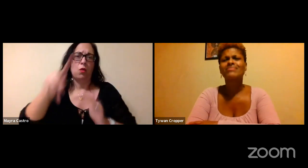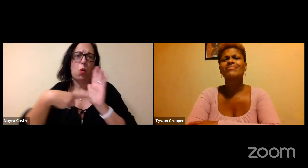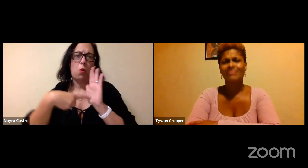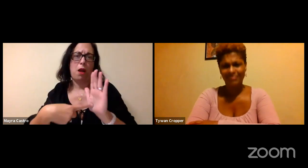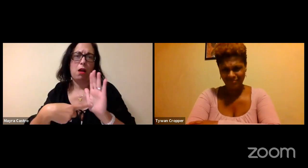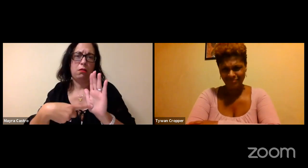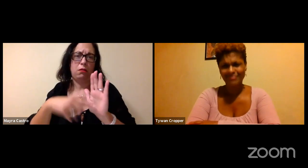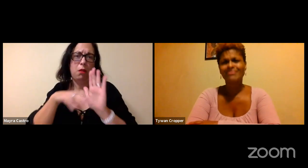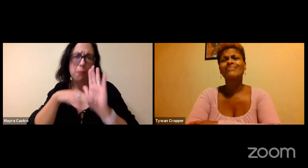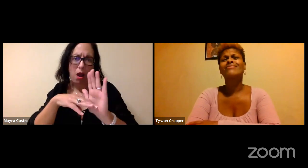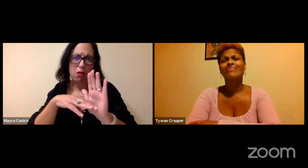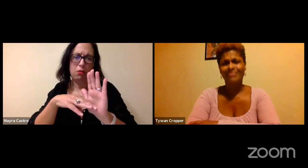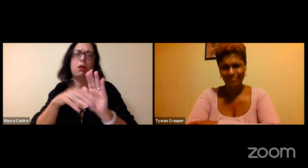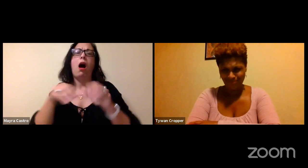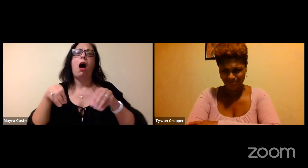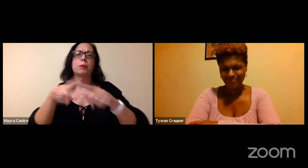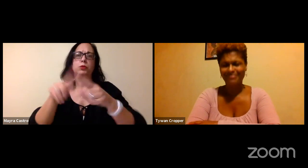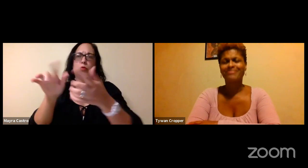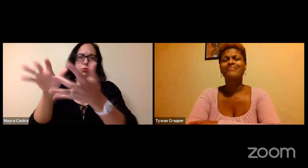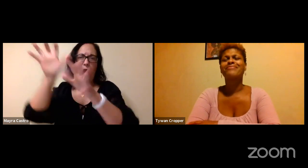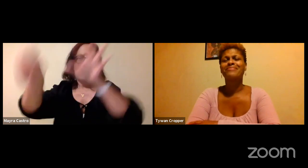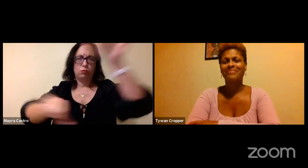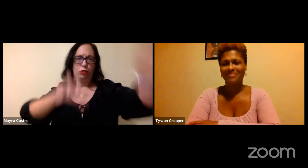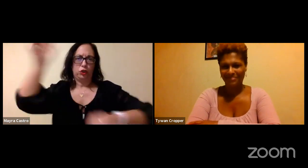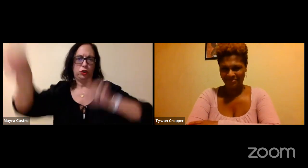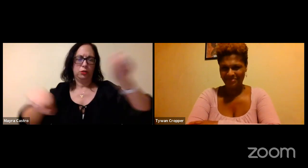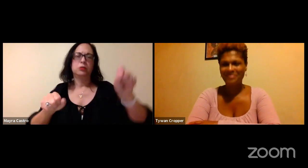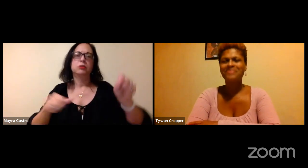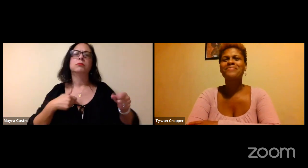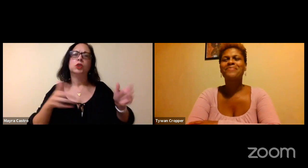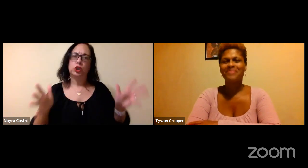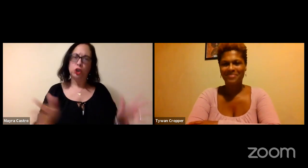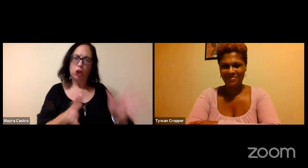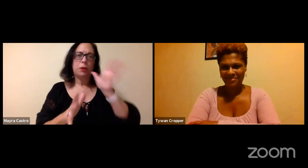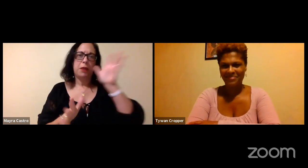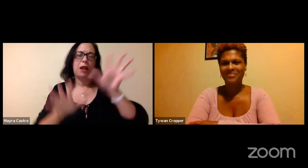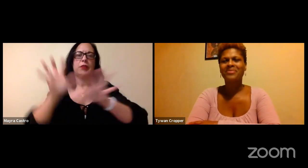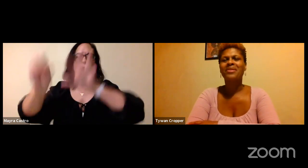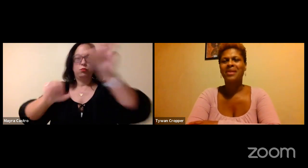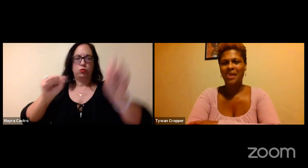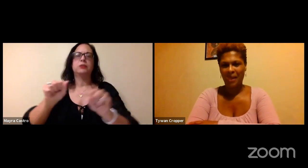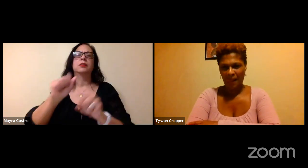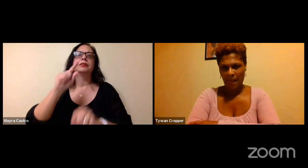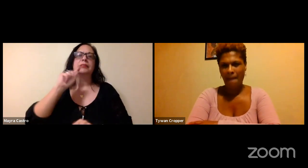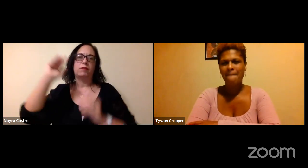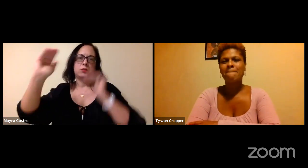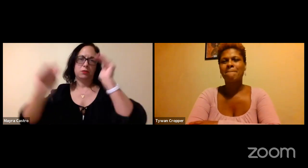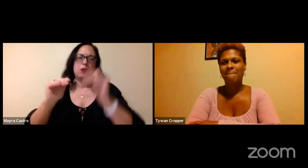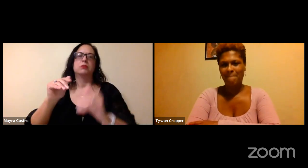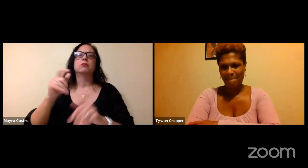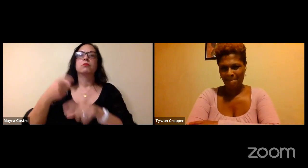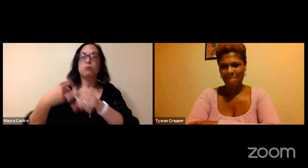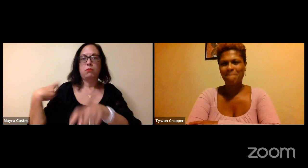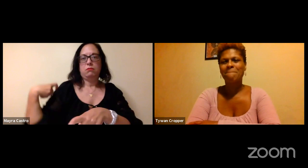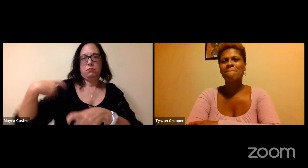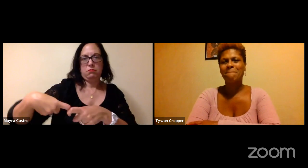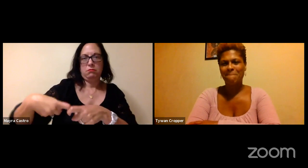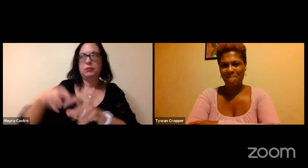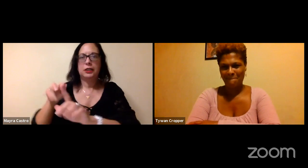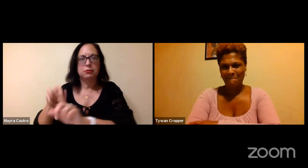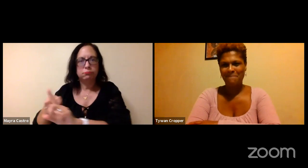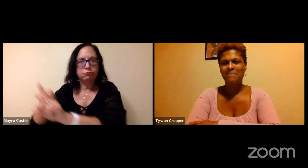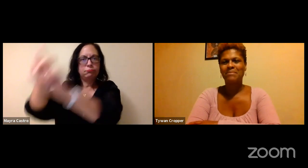But they need to meet deaf adults, deaf role models. There needs to be more outreach to